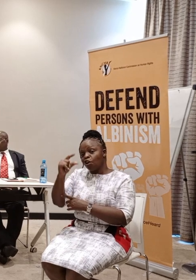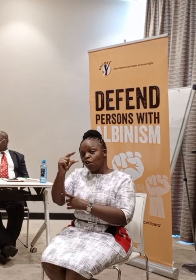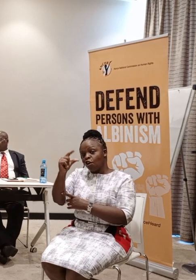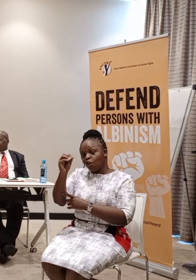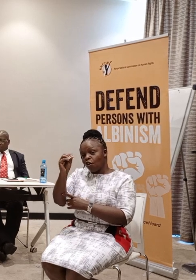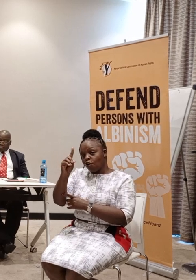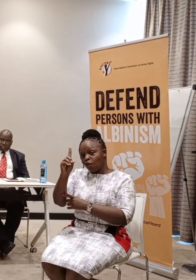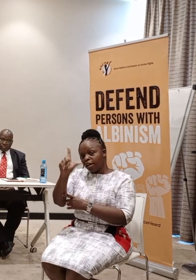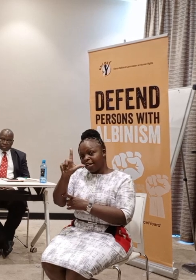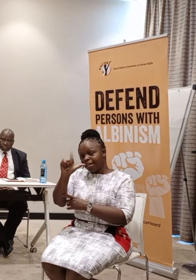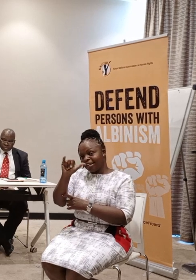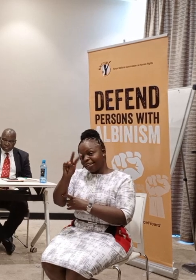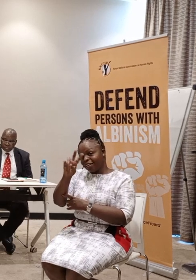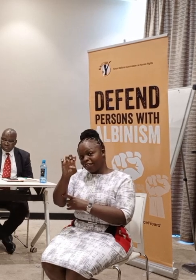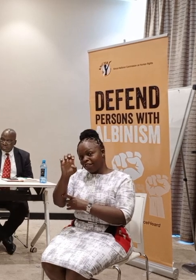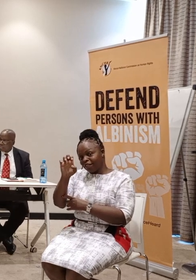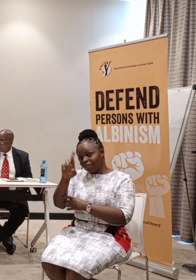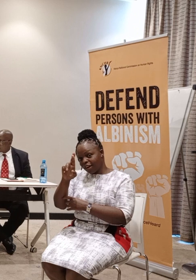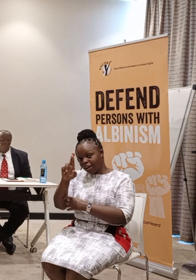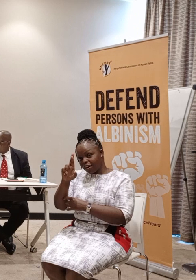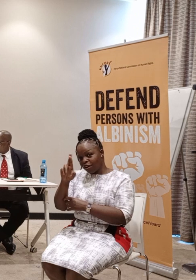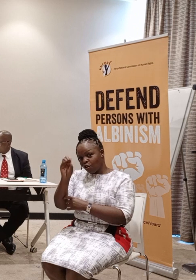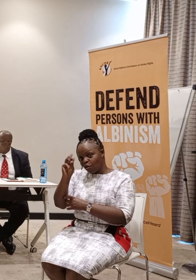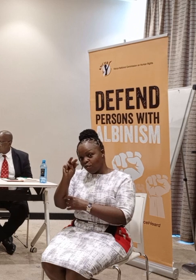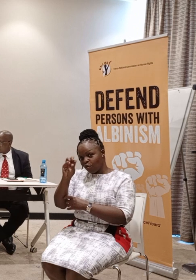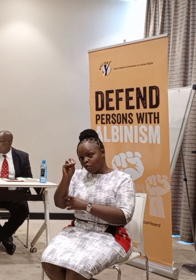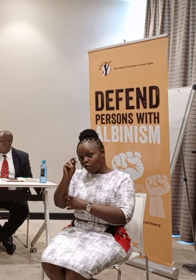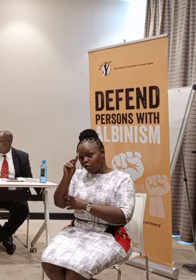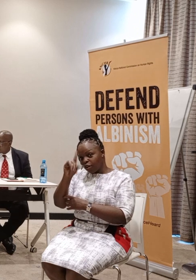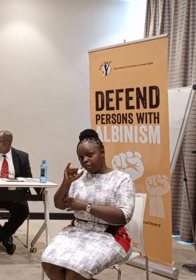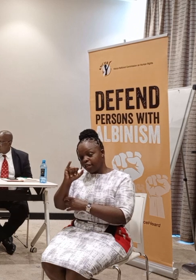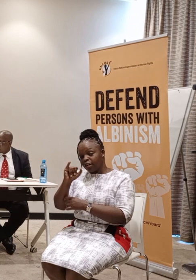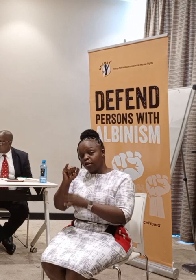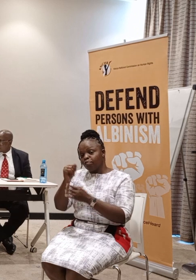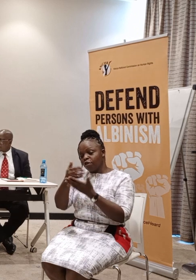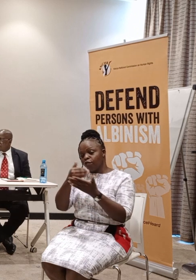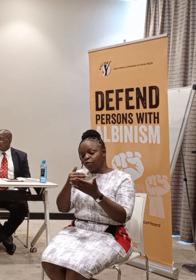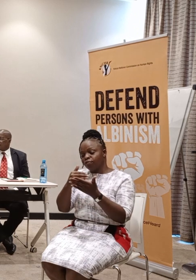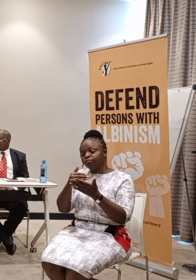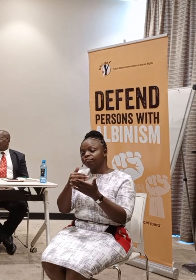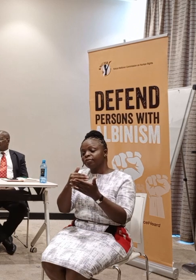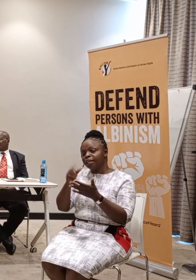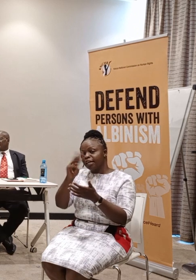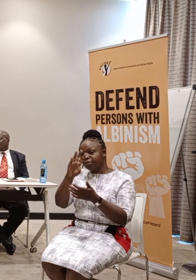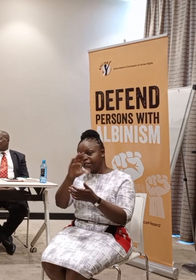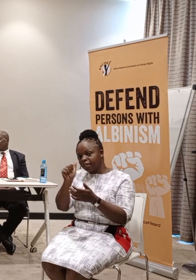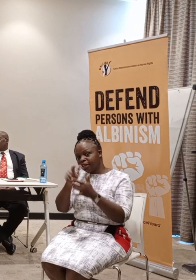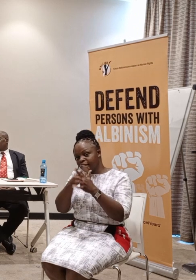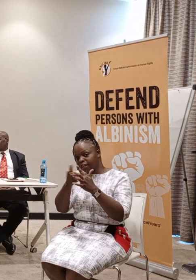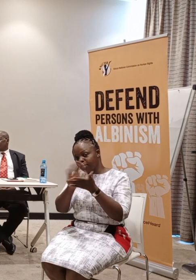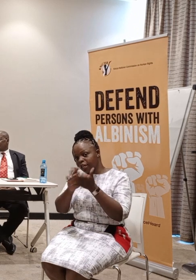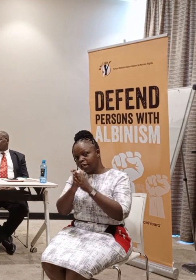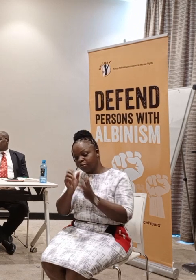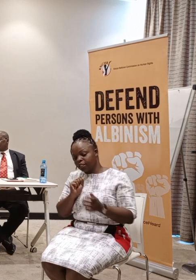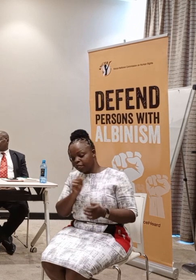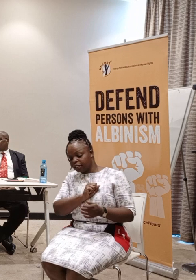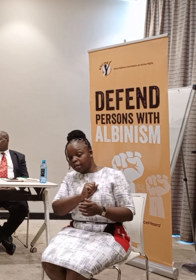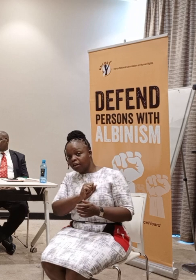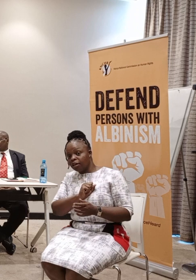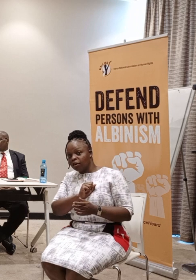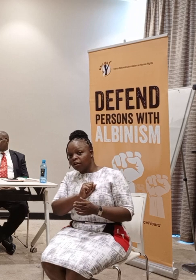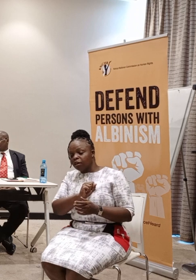senator and MCA later, just a senator became an MCA. We had to get them on wheelchairs